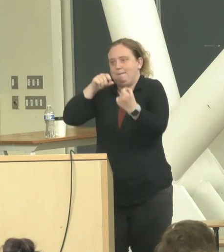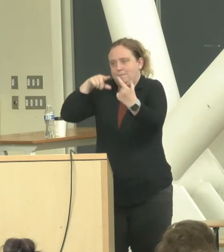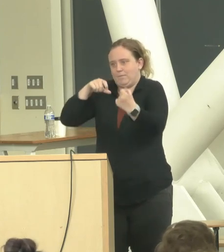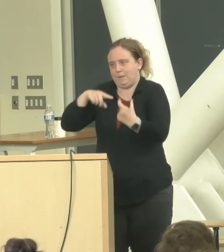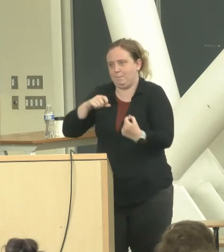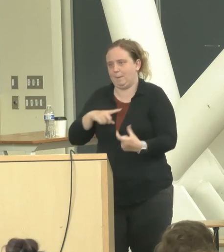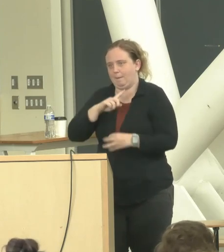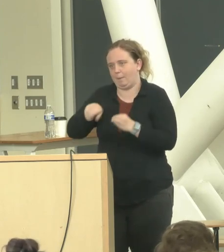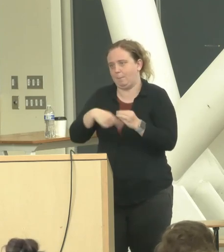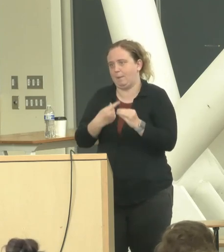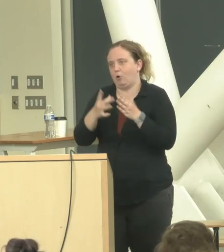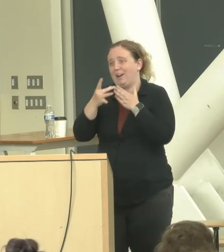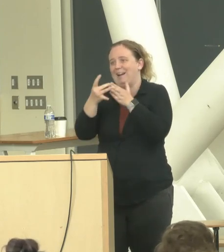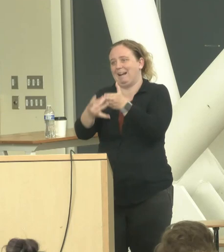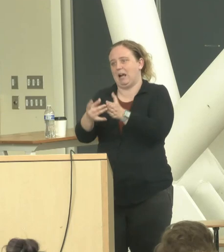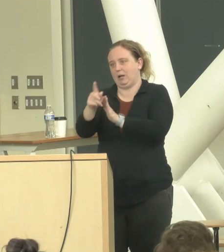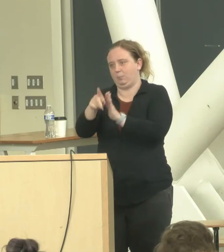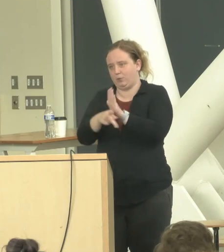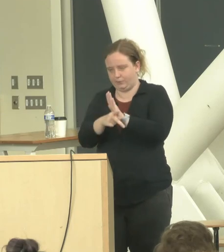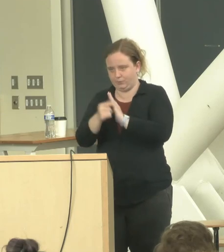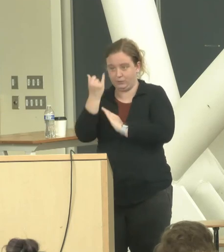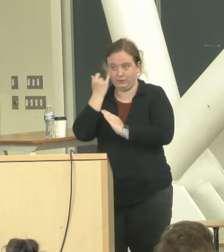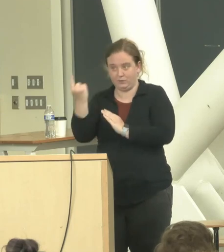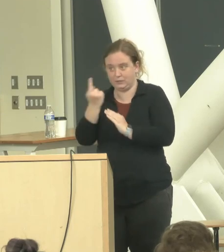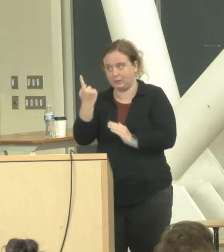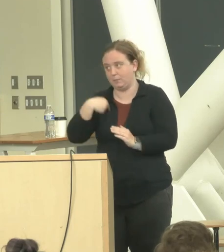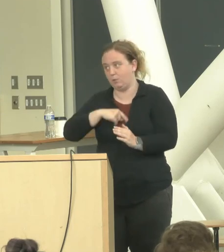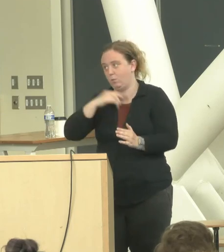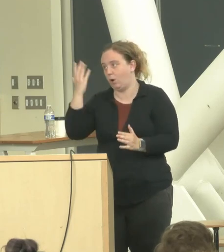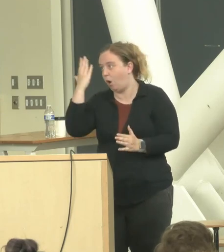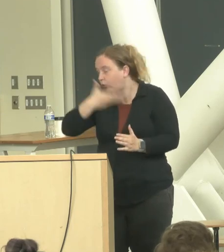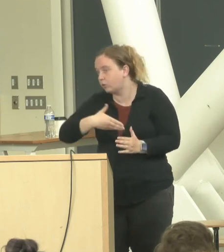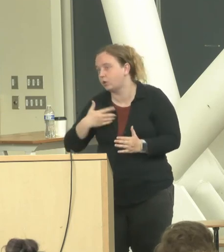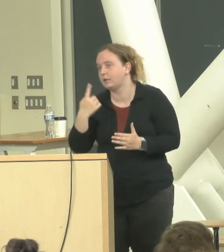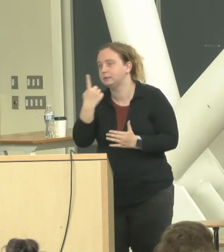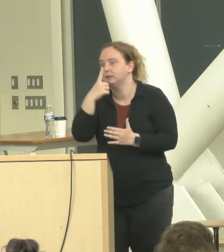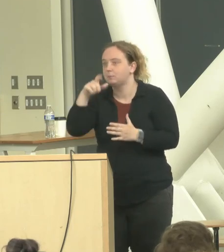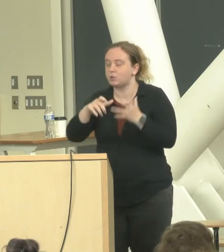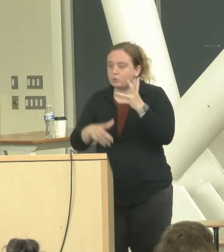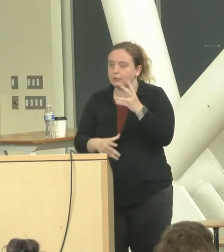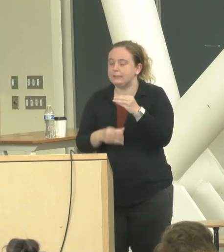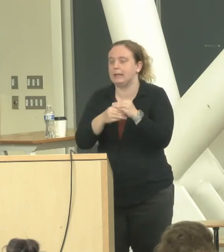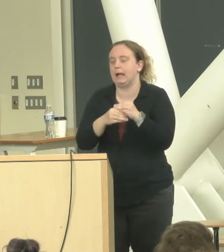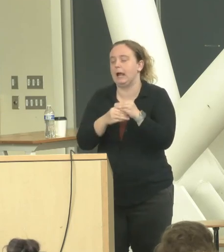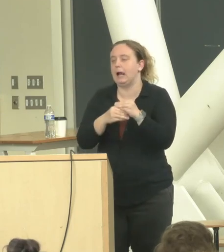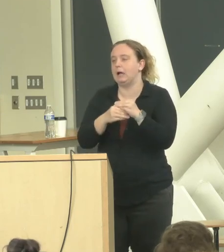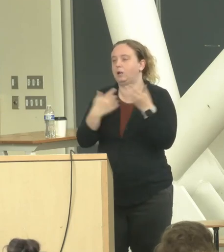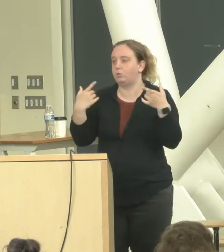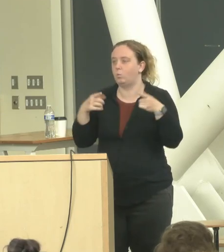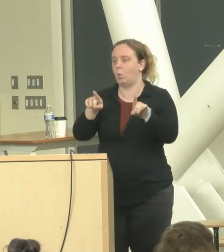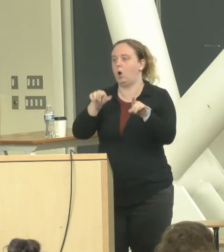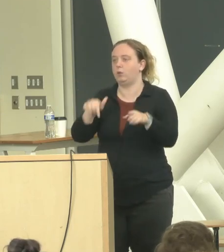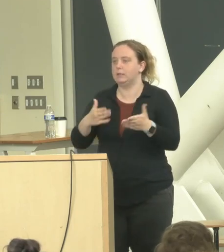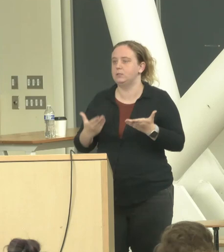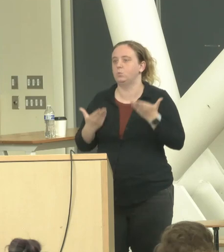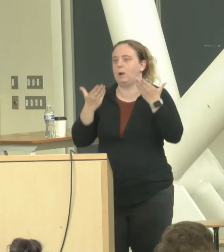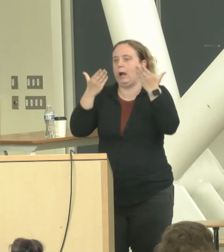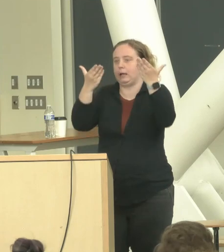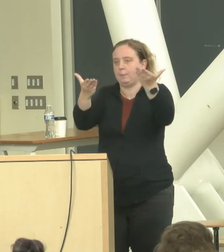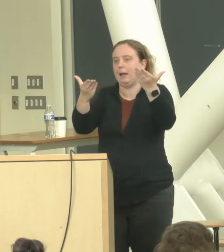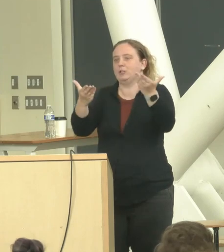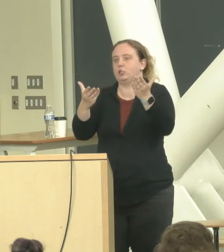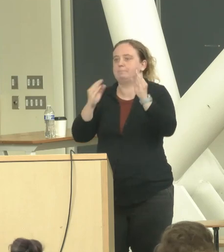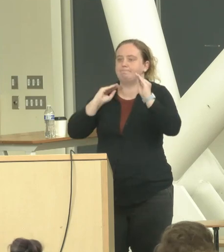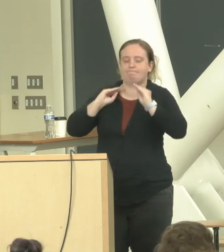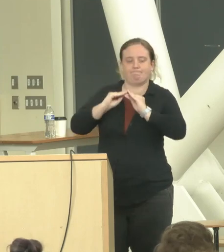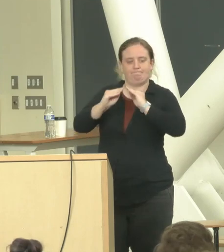think we're overlooking in terms of, is there something need to be added to those guiding principles while this recommendation gets